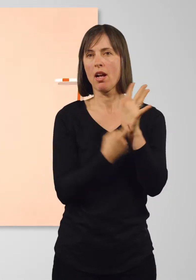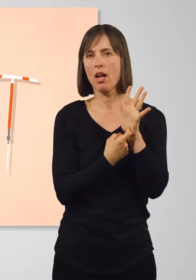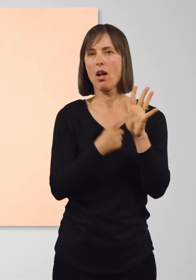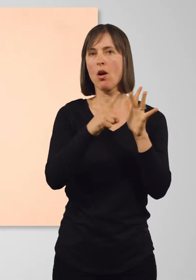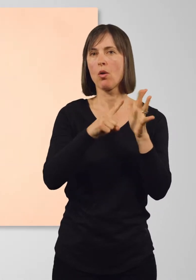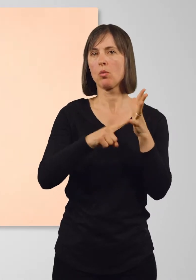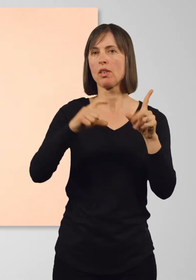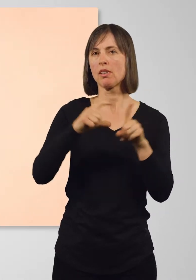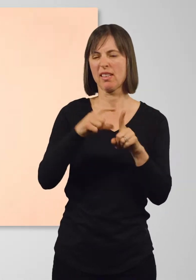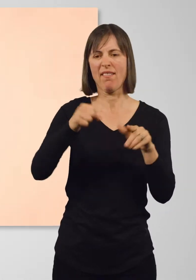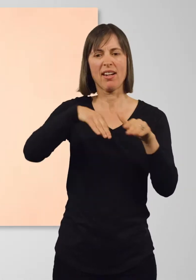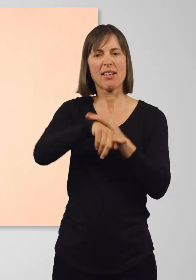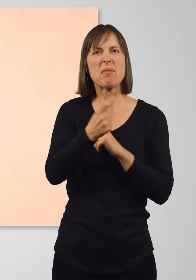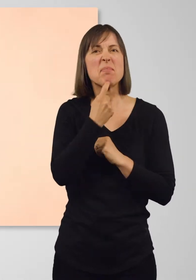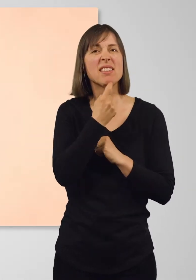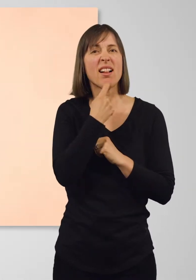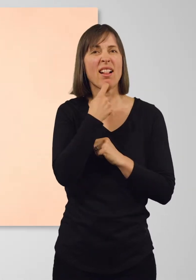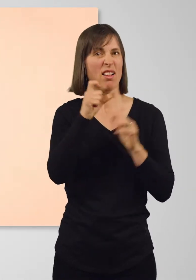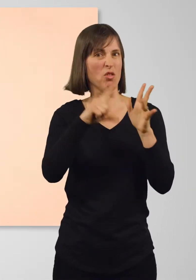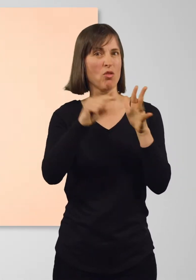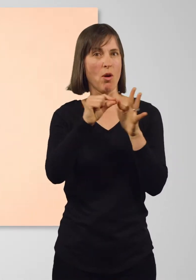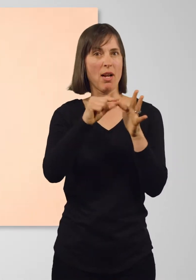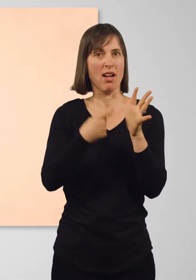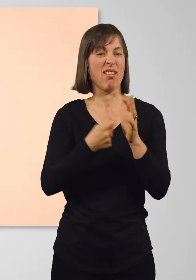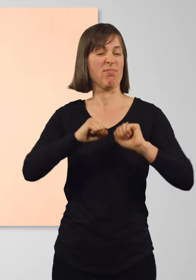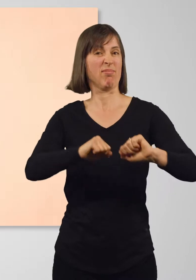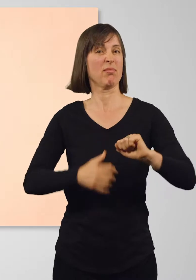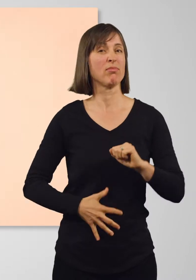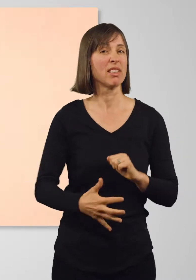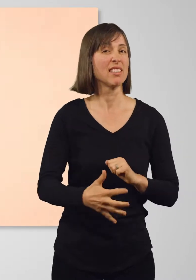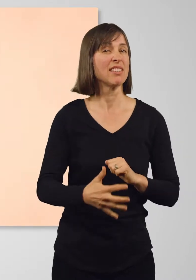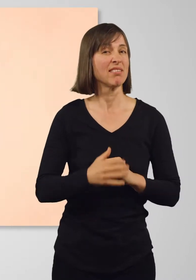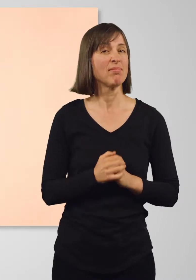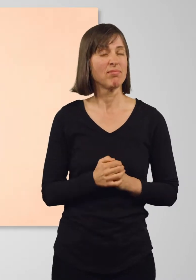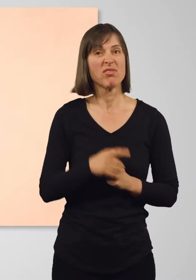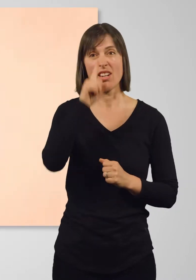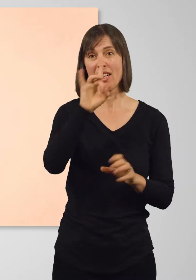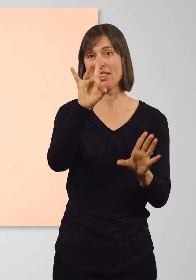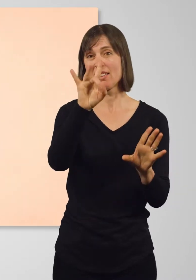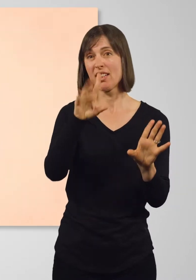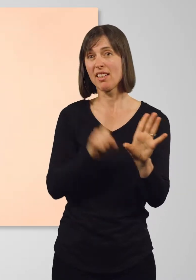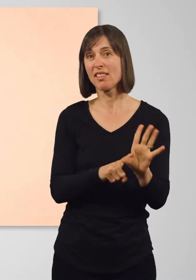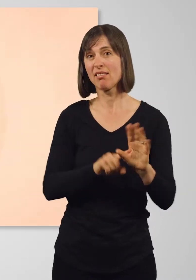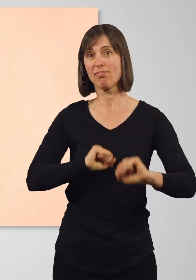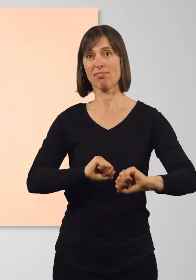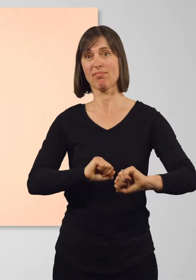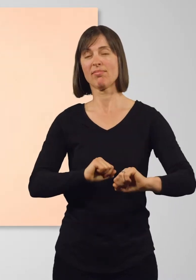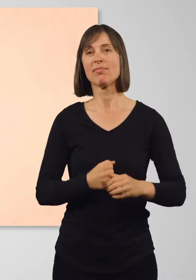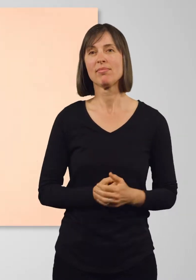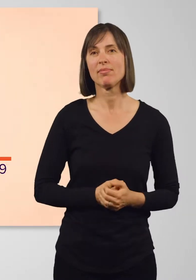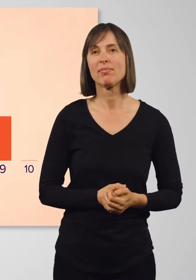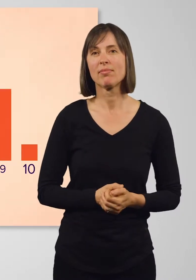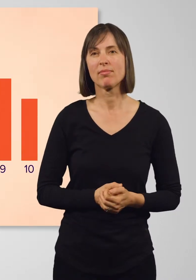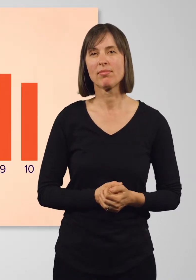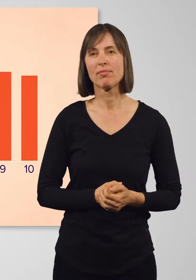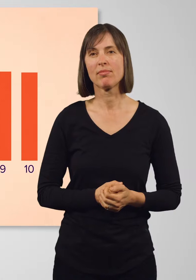The copper IUD contains a piece of copper, a type of metal, instead of hormones, and it can last up to twice